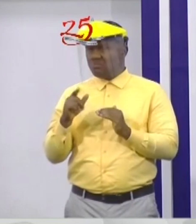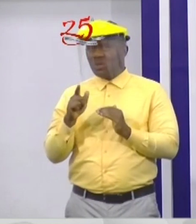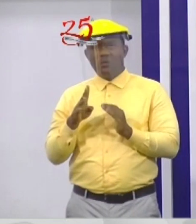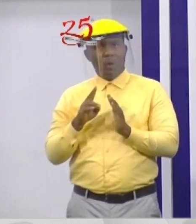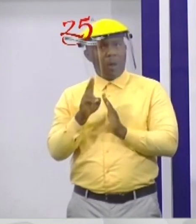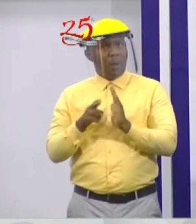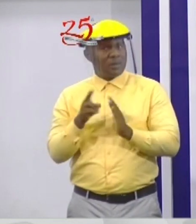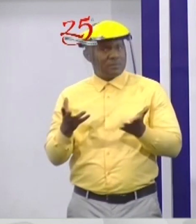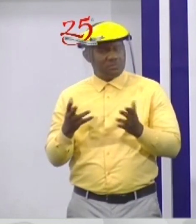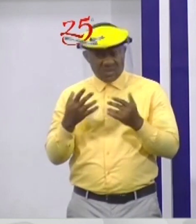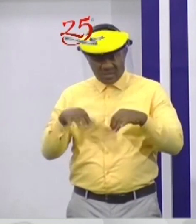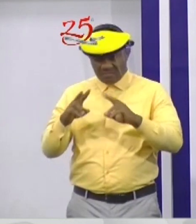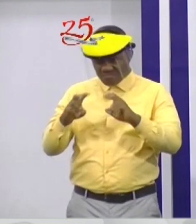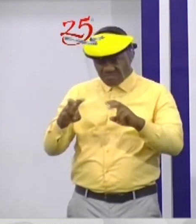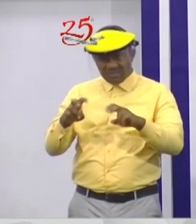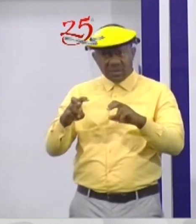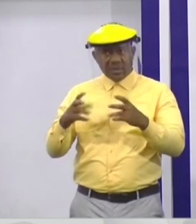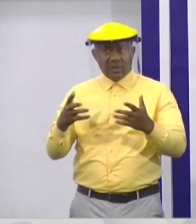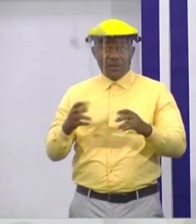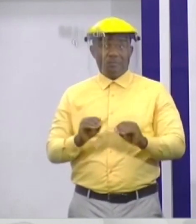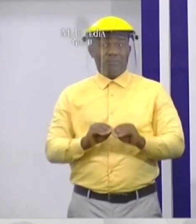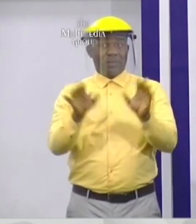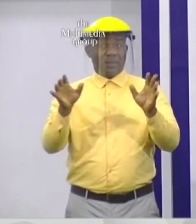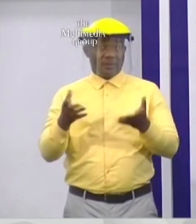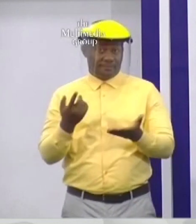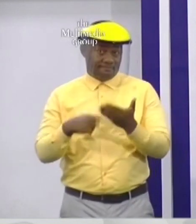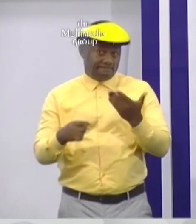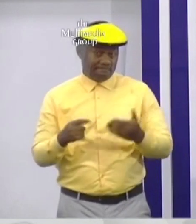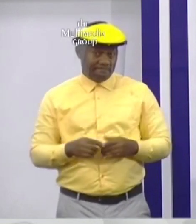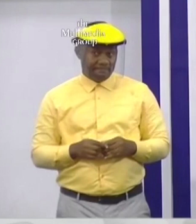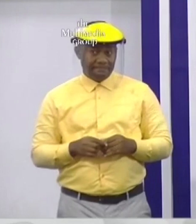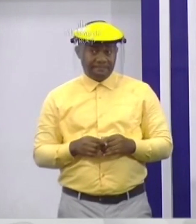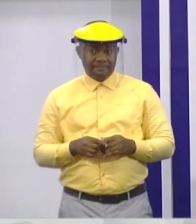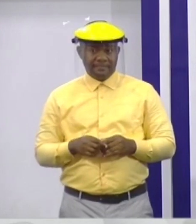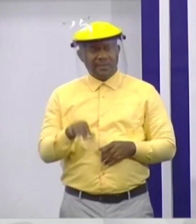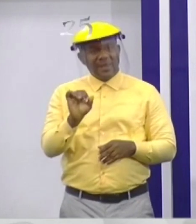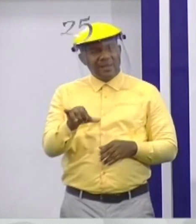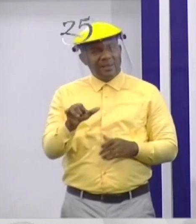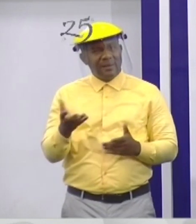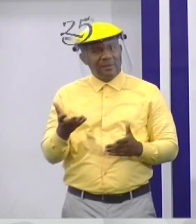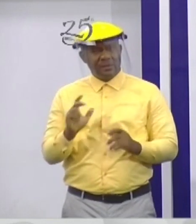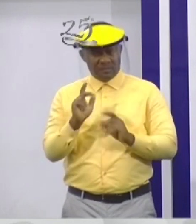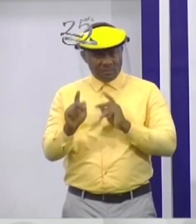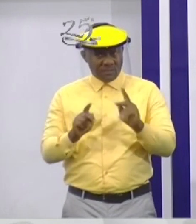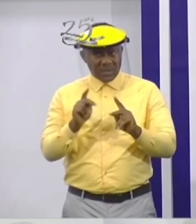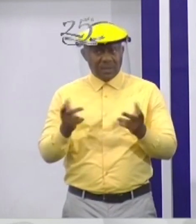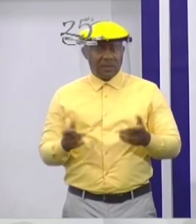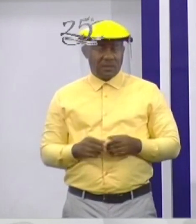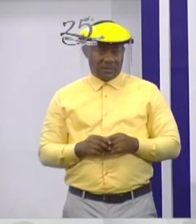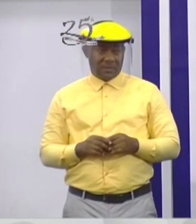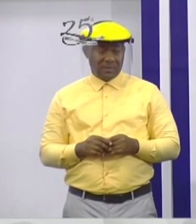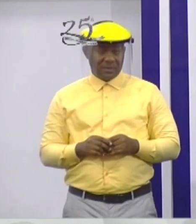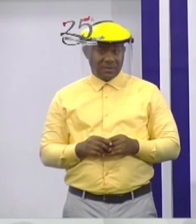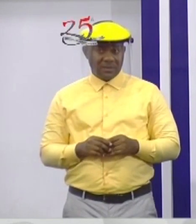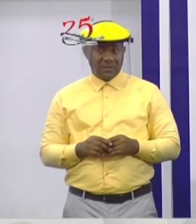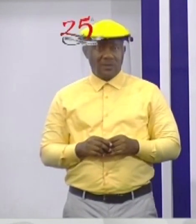being investigated. It came to light that with this severe condition, people in the terminal